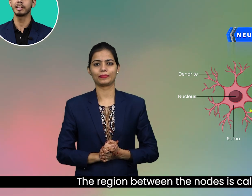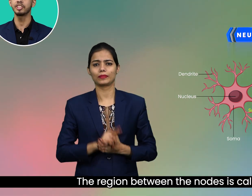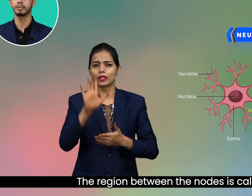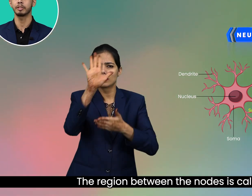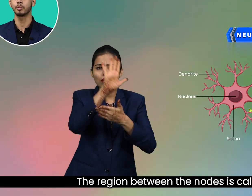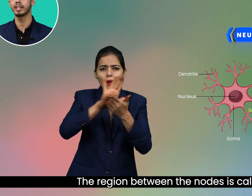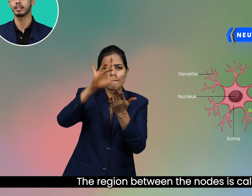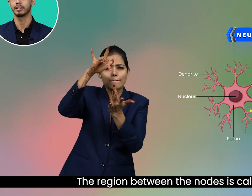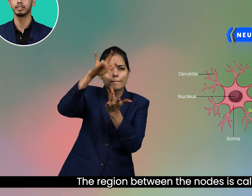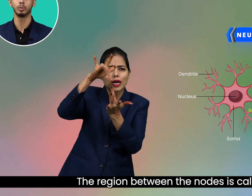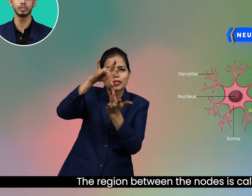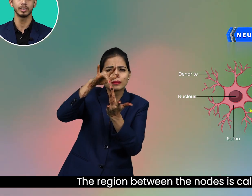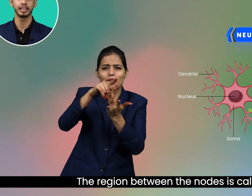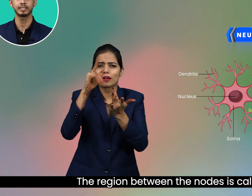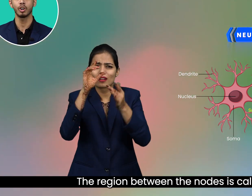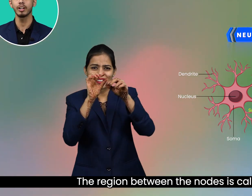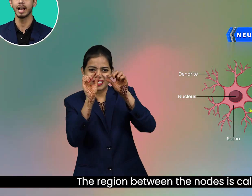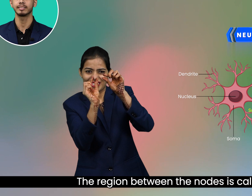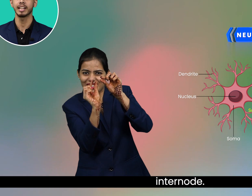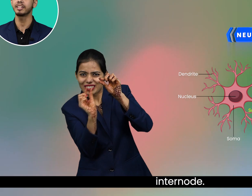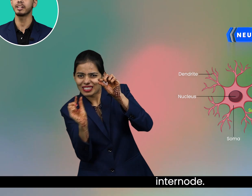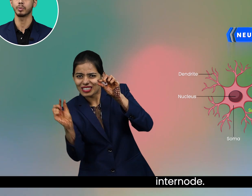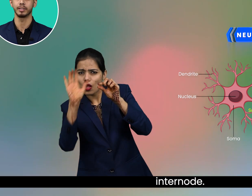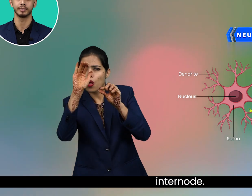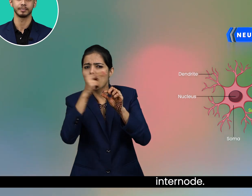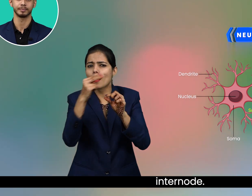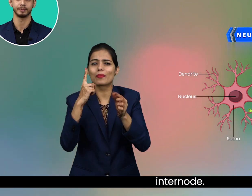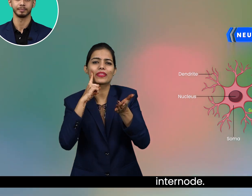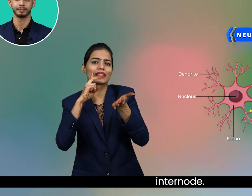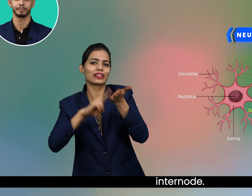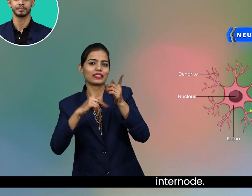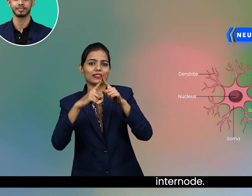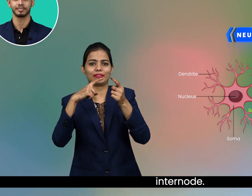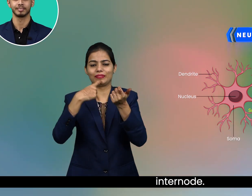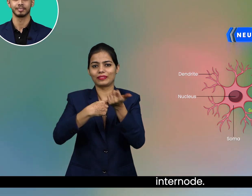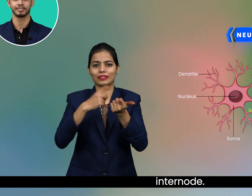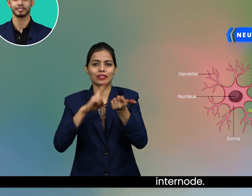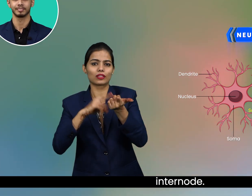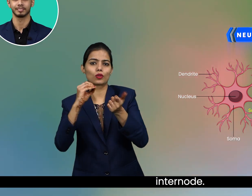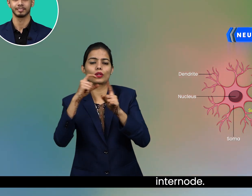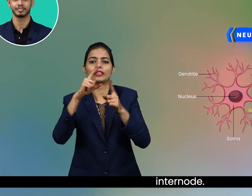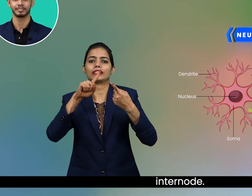The region between the nodes is called as internode.